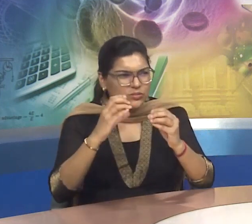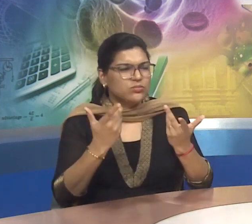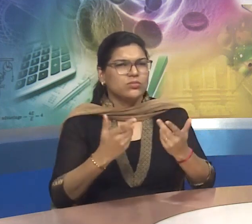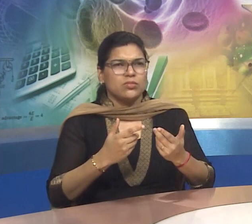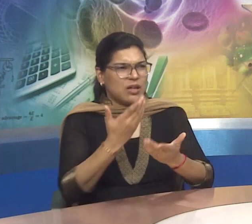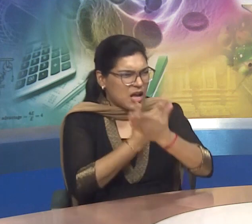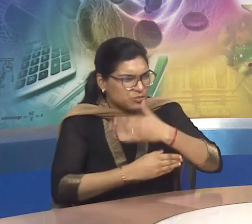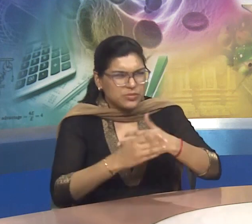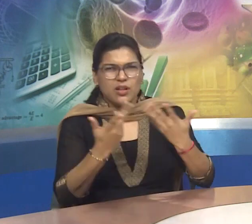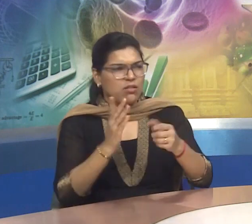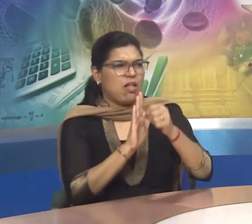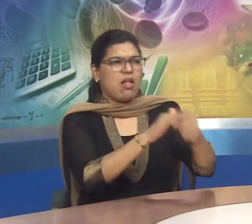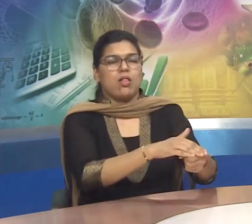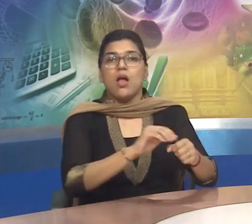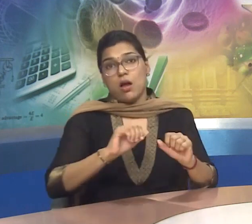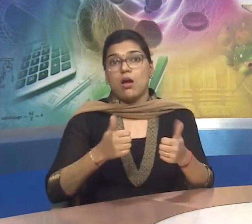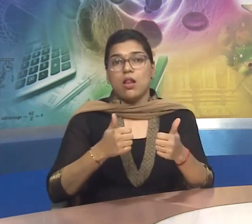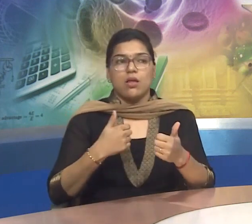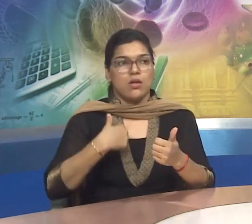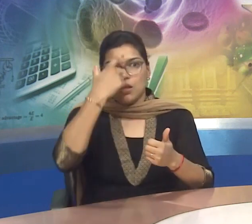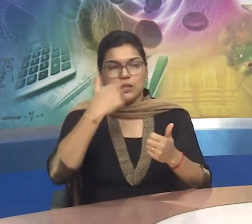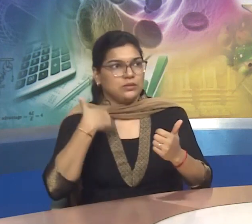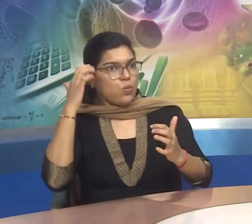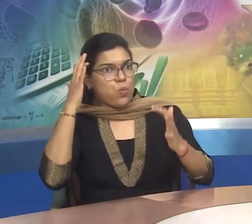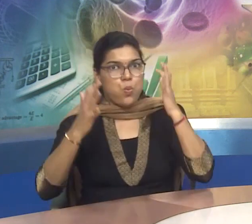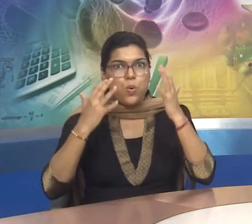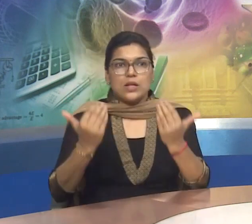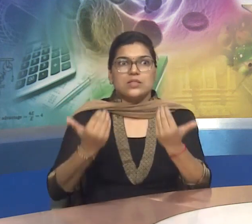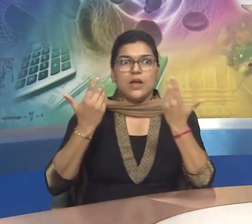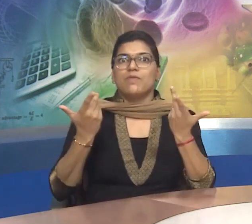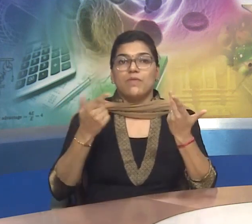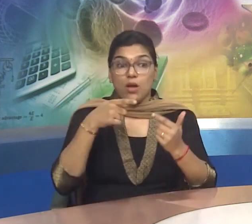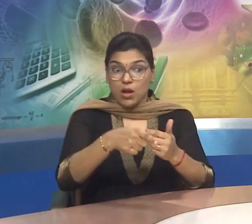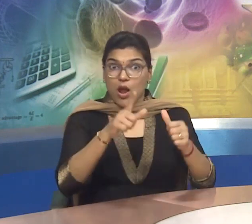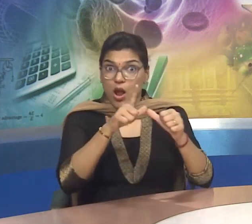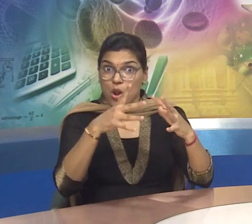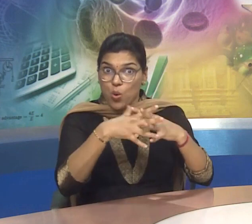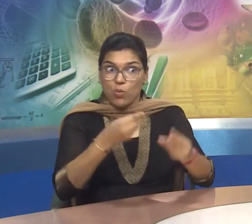so that all the people who are in our society, they feel secure and